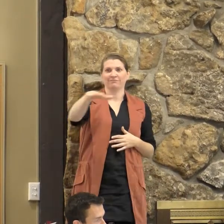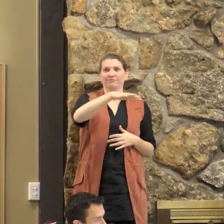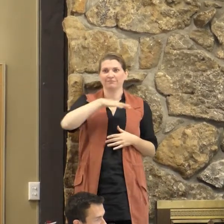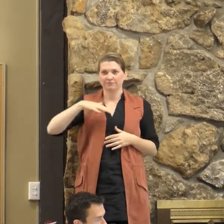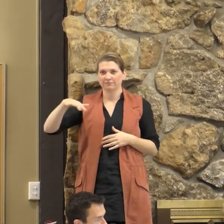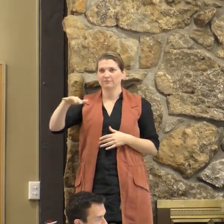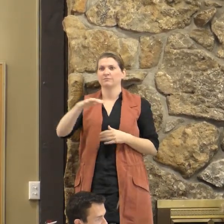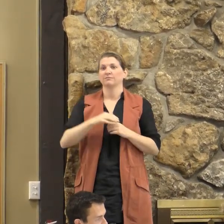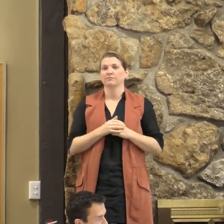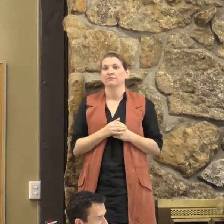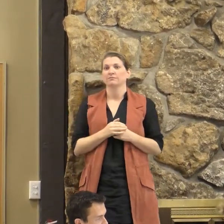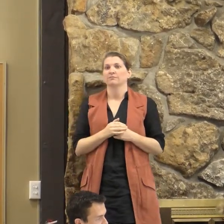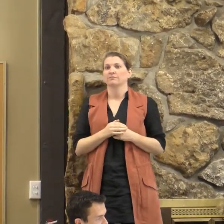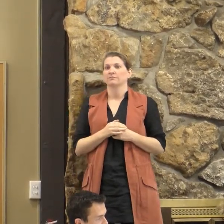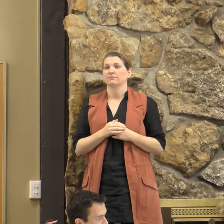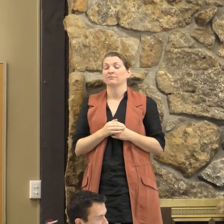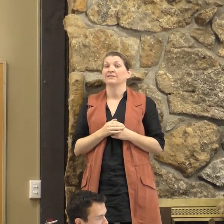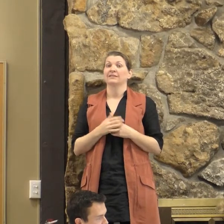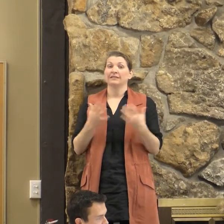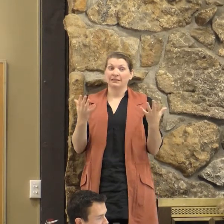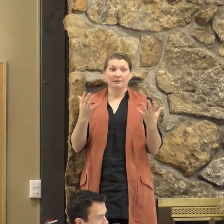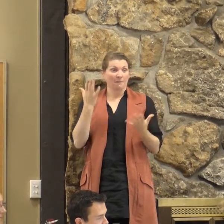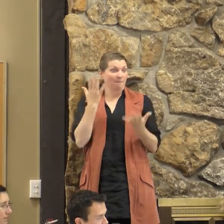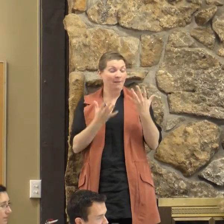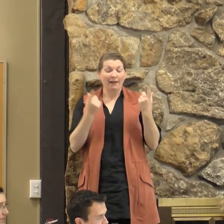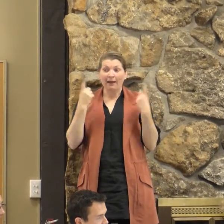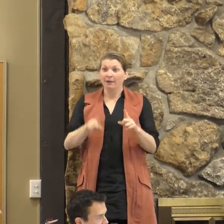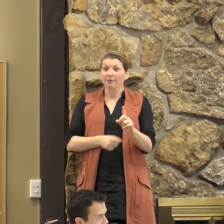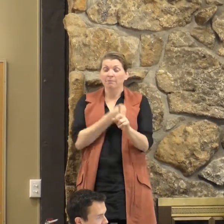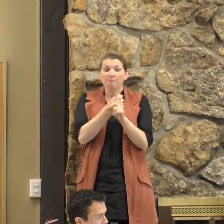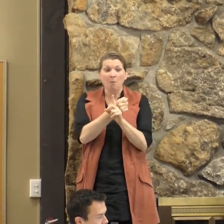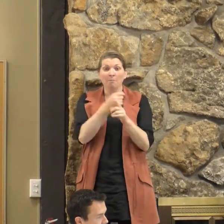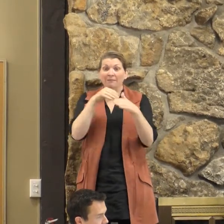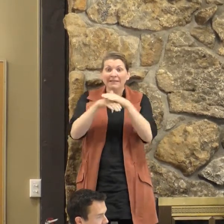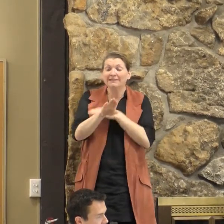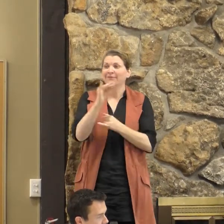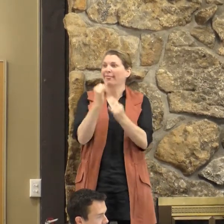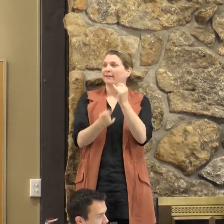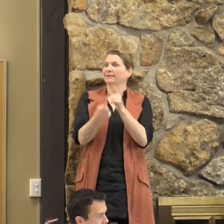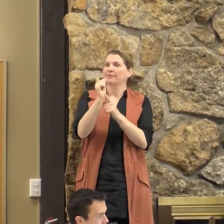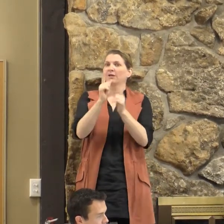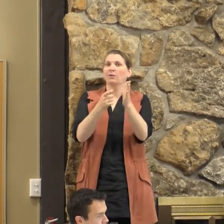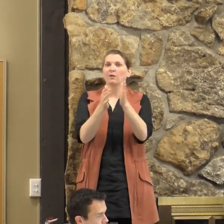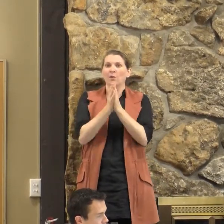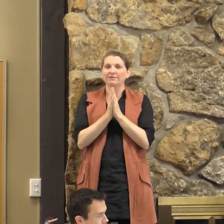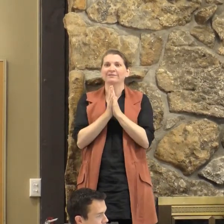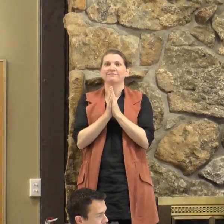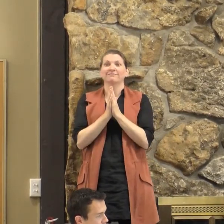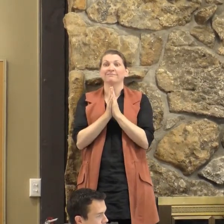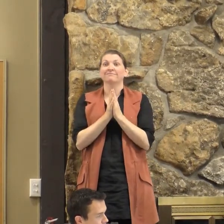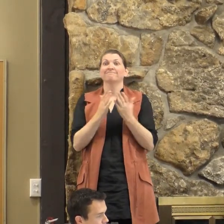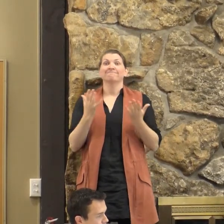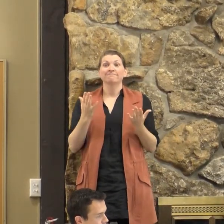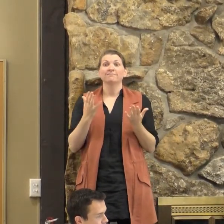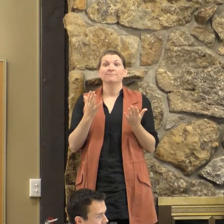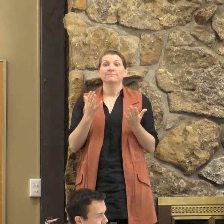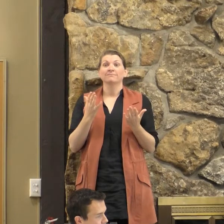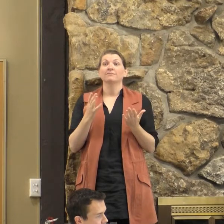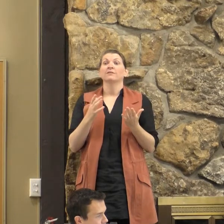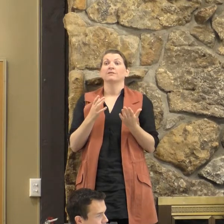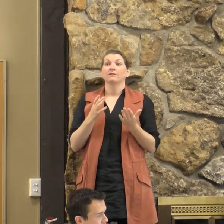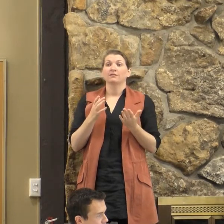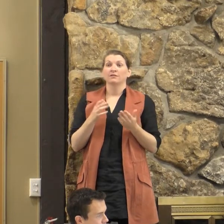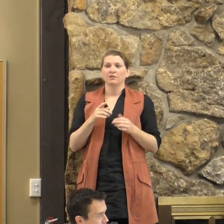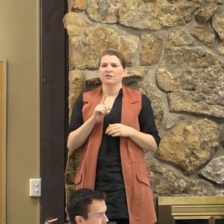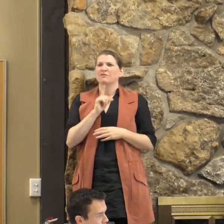request. Let me back up. When you request, the best thing to do is to give as much time as possible for the agency to